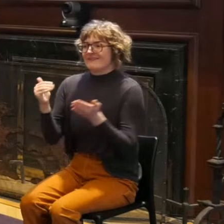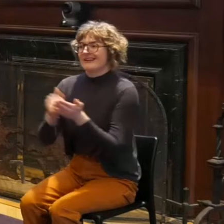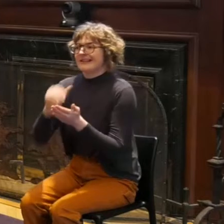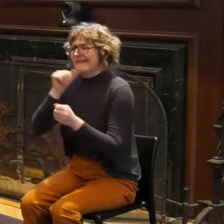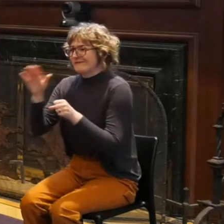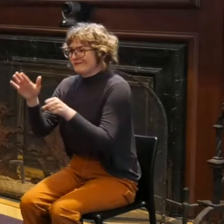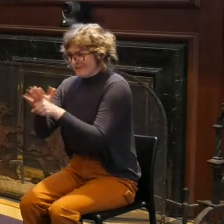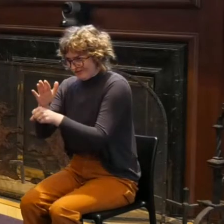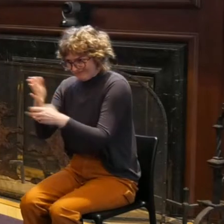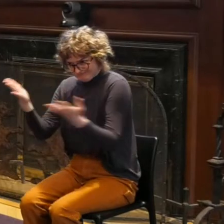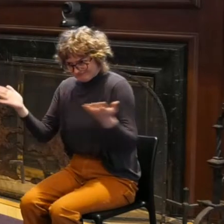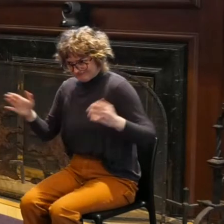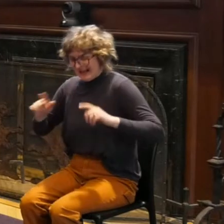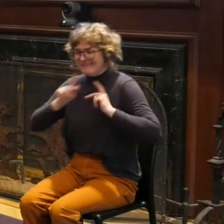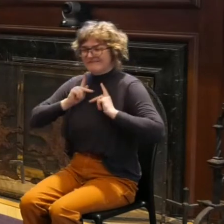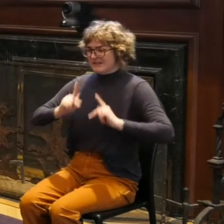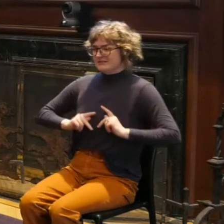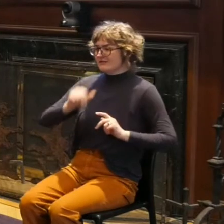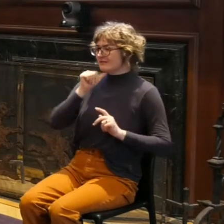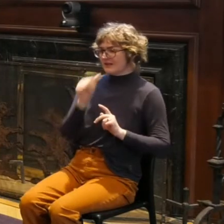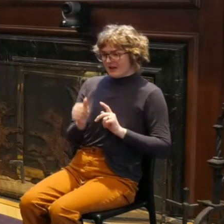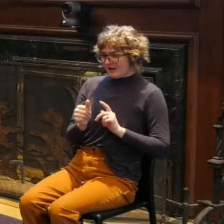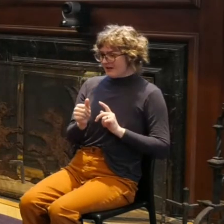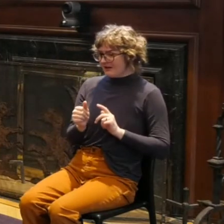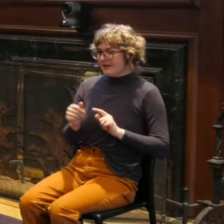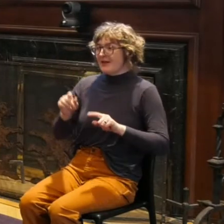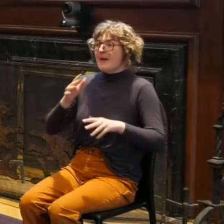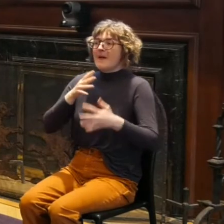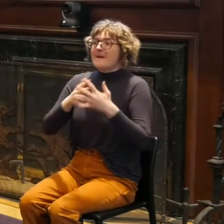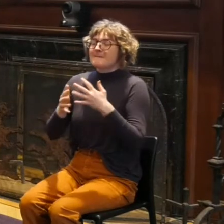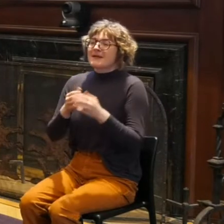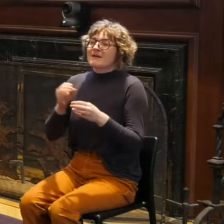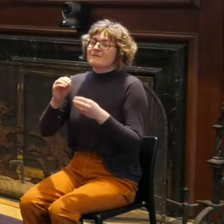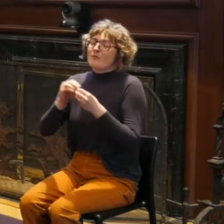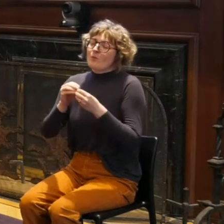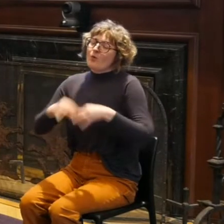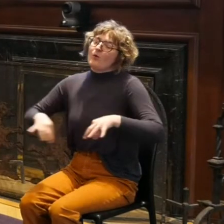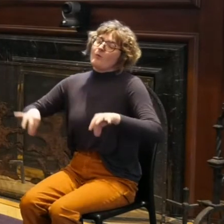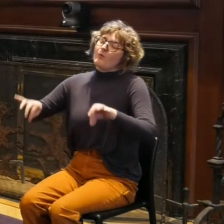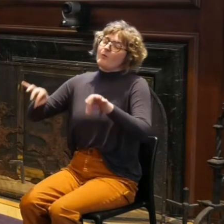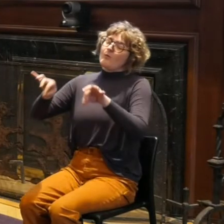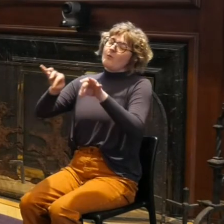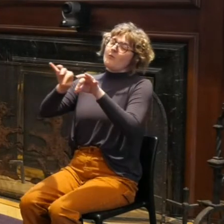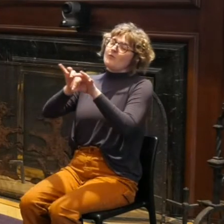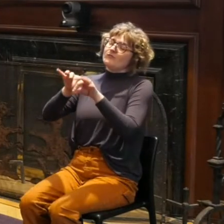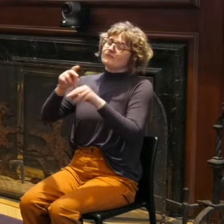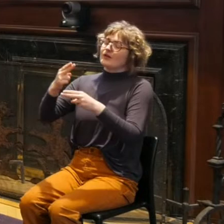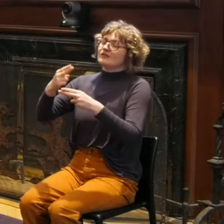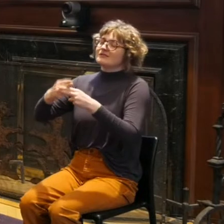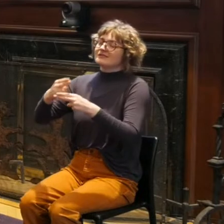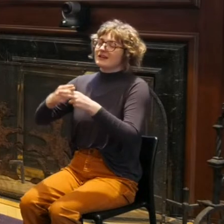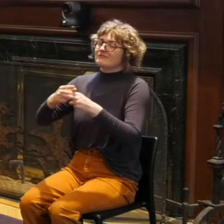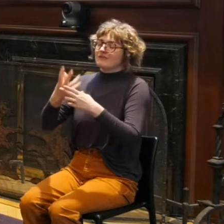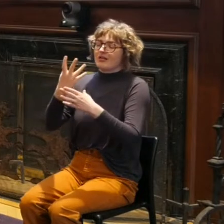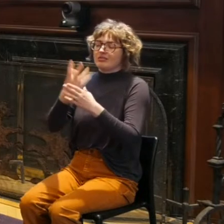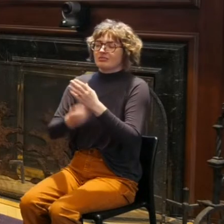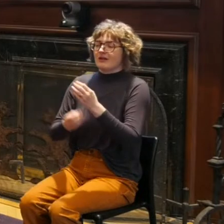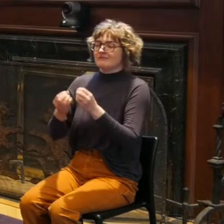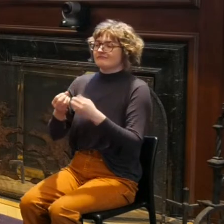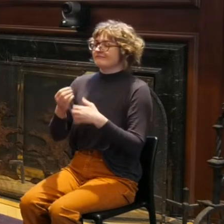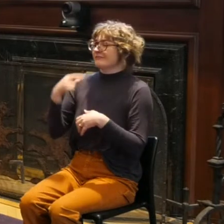of course, not physically. Maybe even more importantly, though, that names that might be lost to